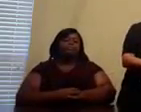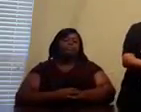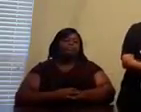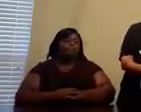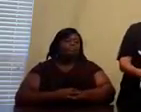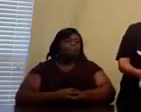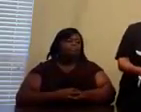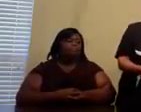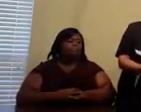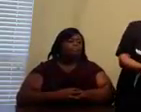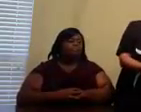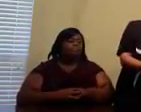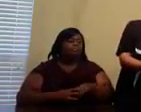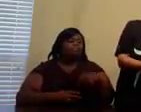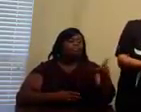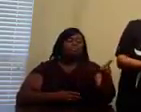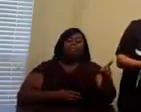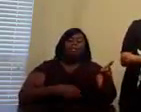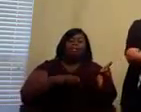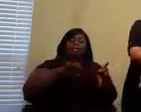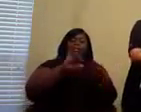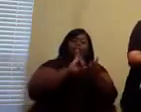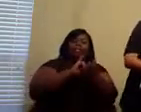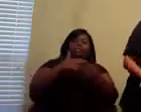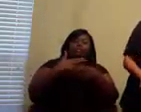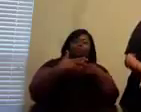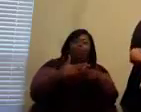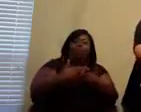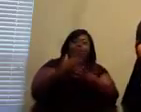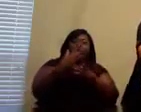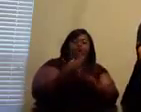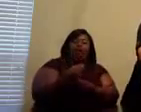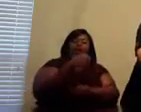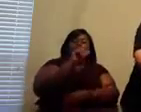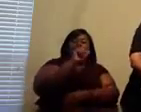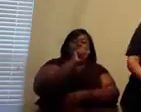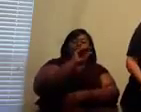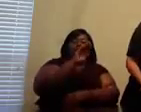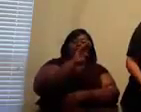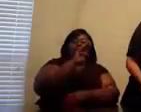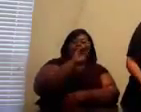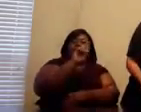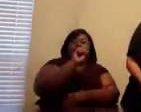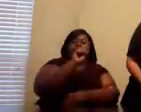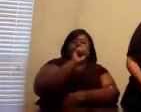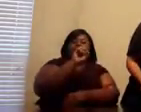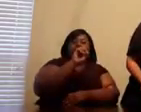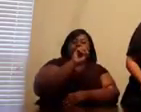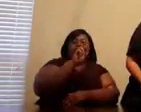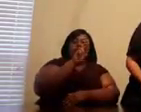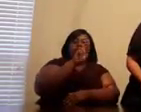Our absorbency layer, Michelle, could you feel that it's just a jelly type?